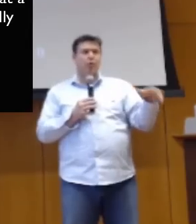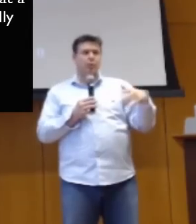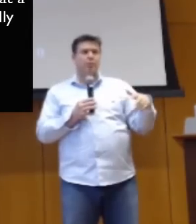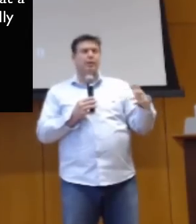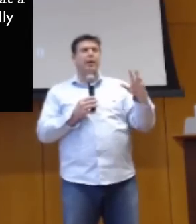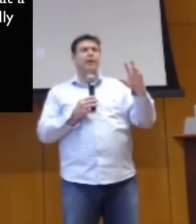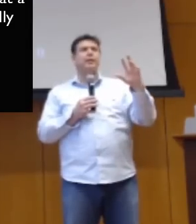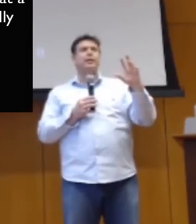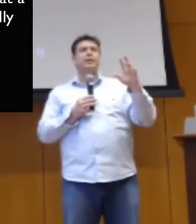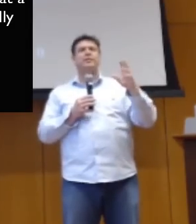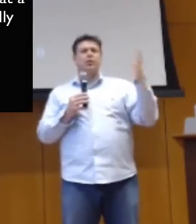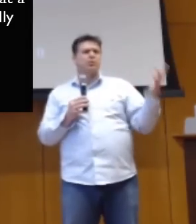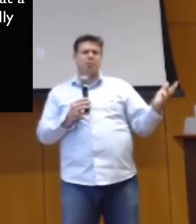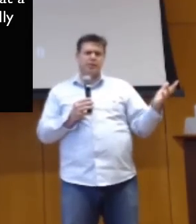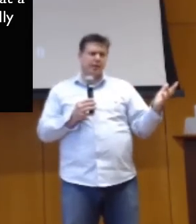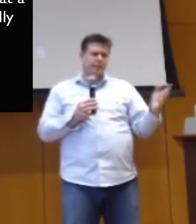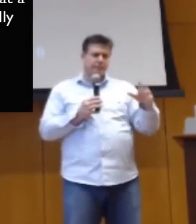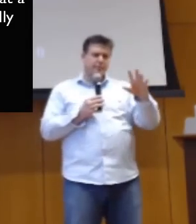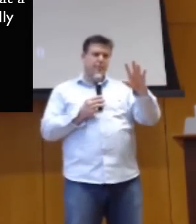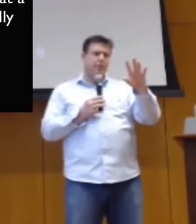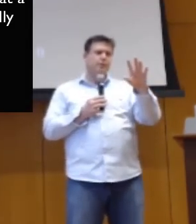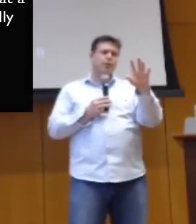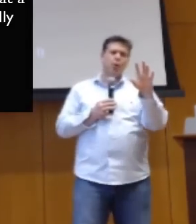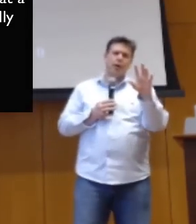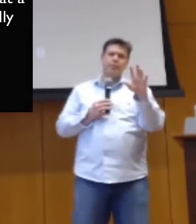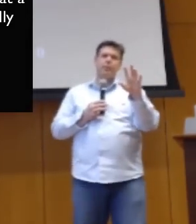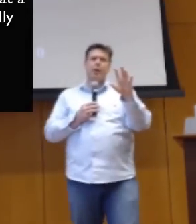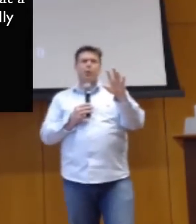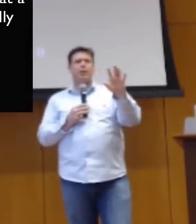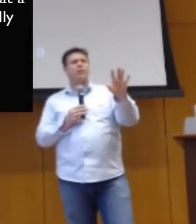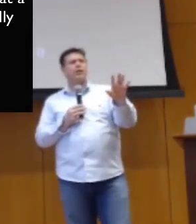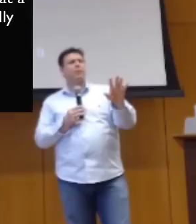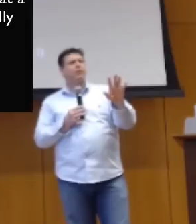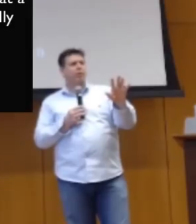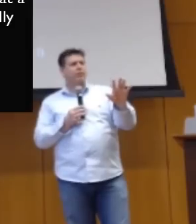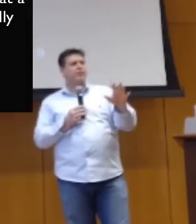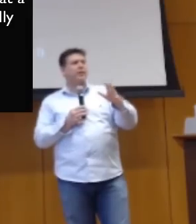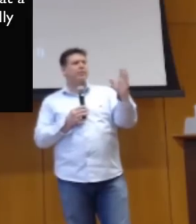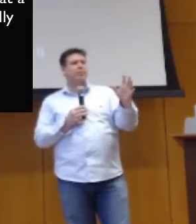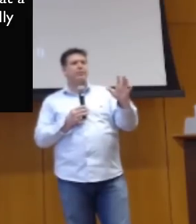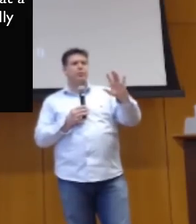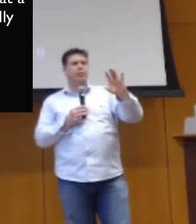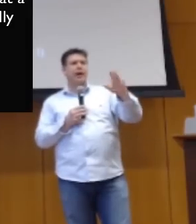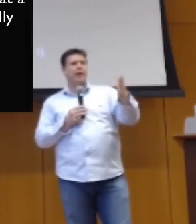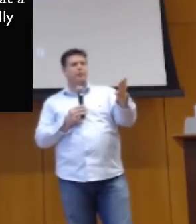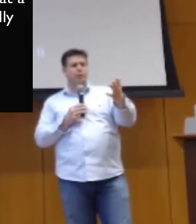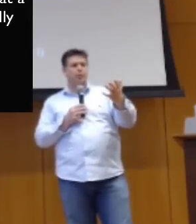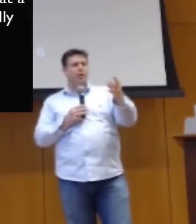working with me. And this is a huge project. So we've been able to find about 40 of these. A lot of them have to do with I. I'll show you